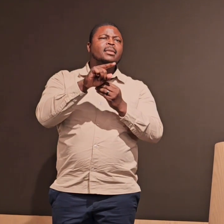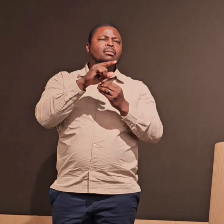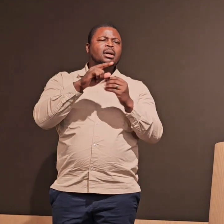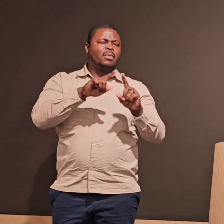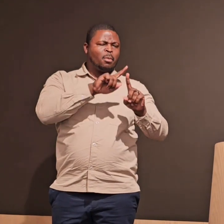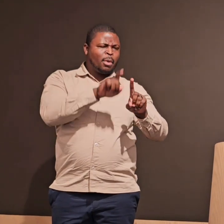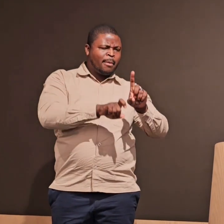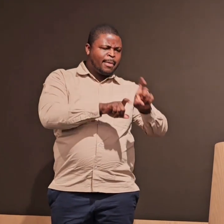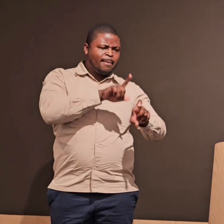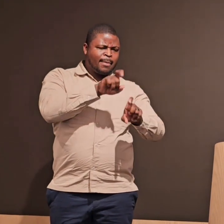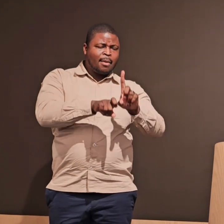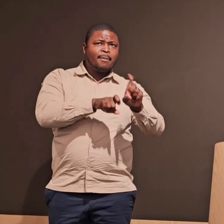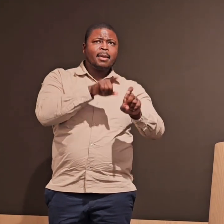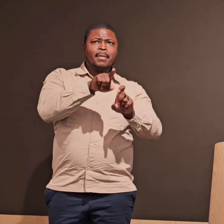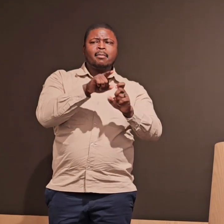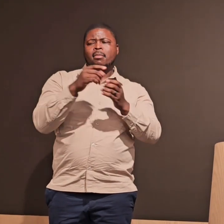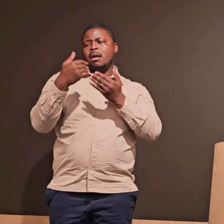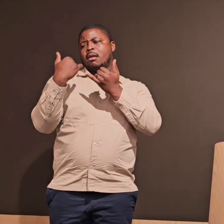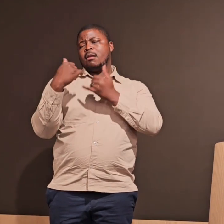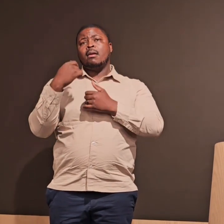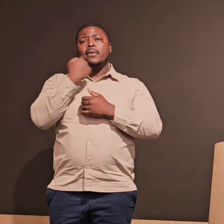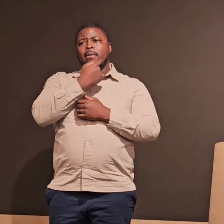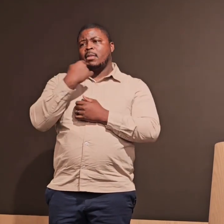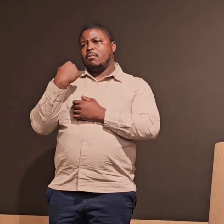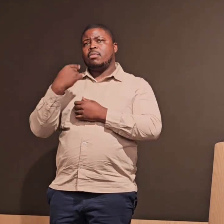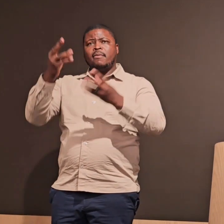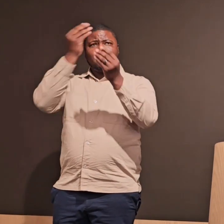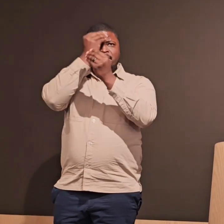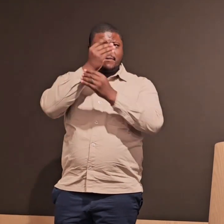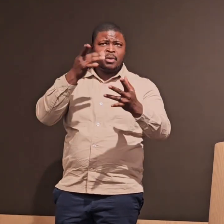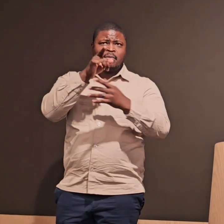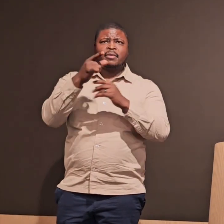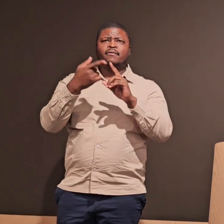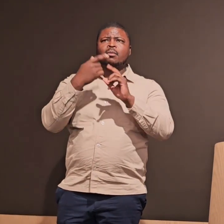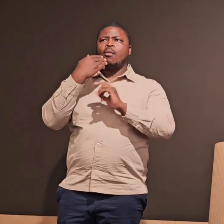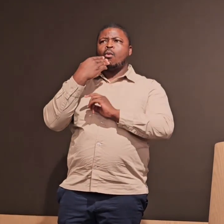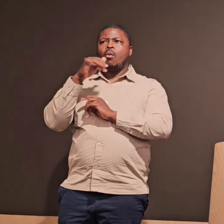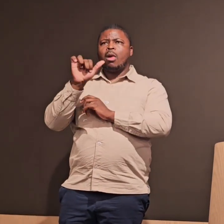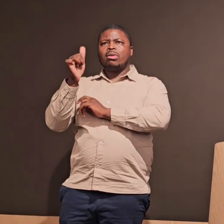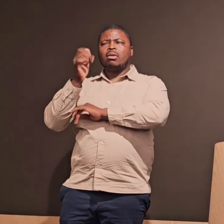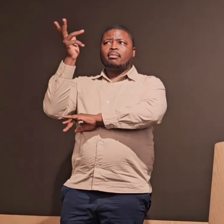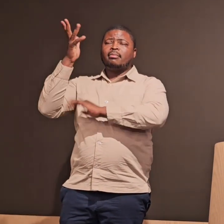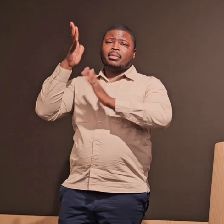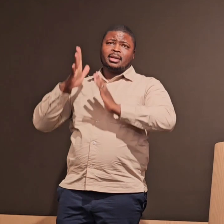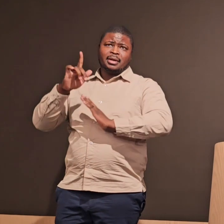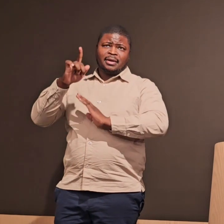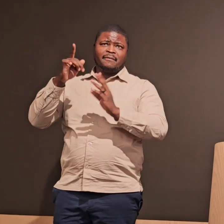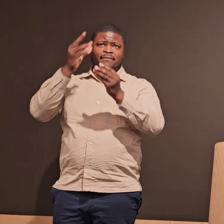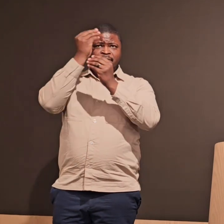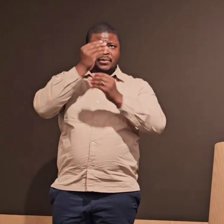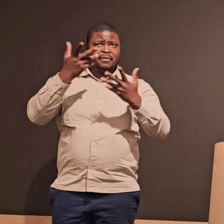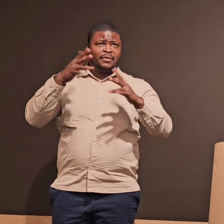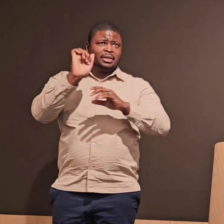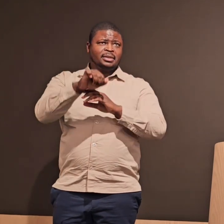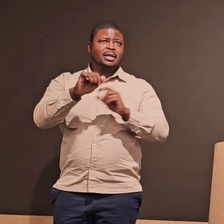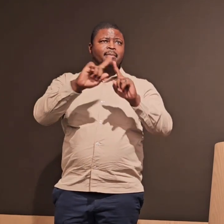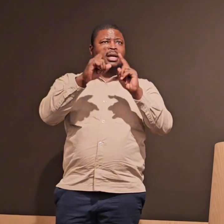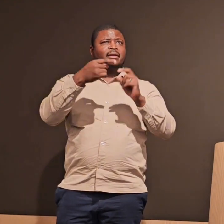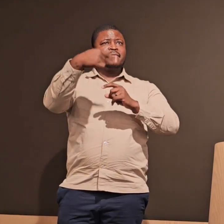just highlighted earlier in terms of the background by Cesar. And I will skip this